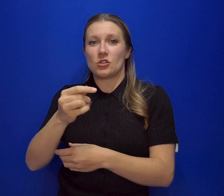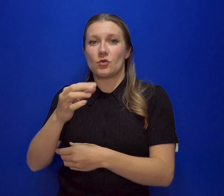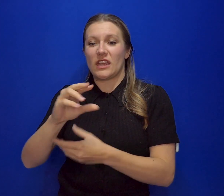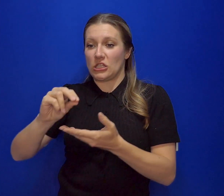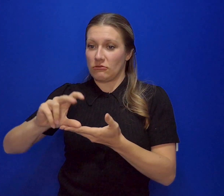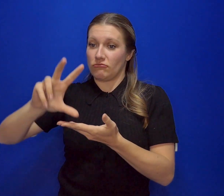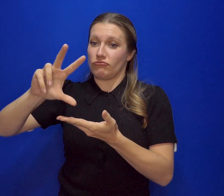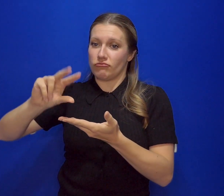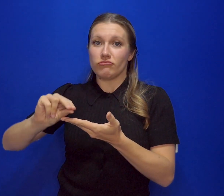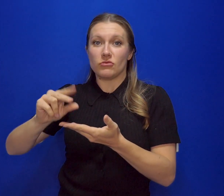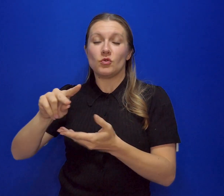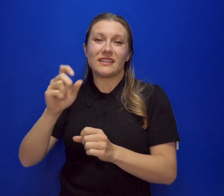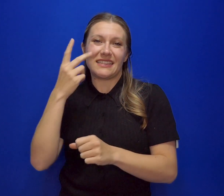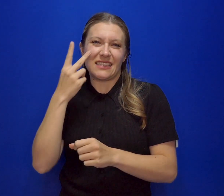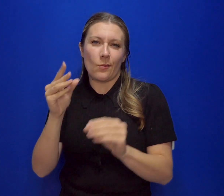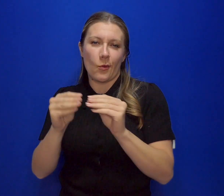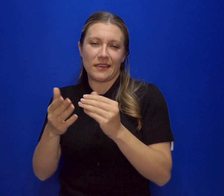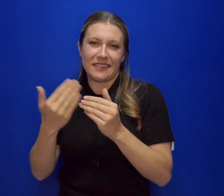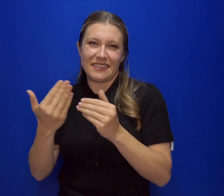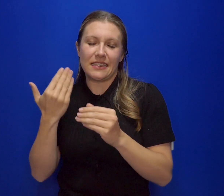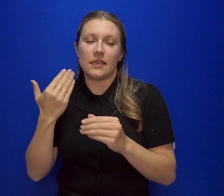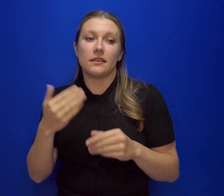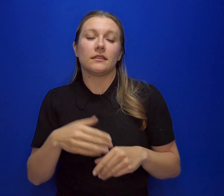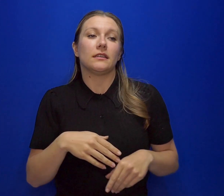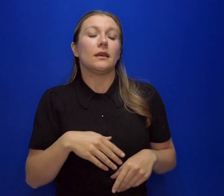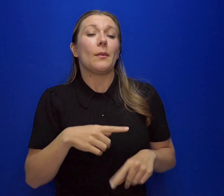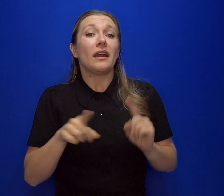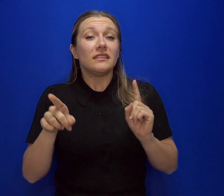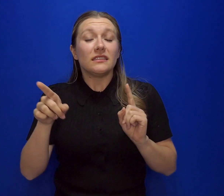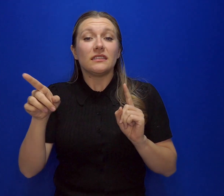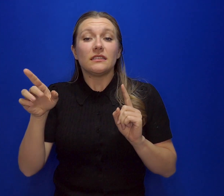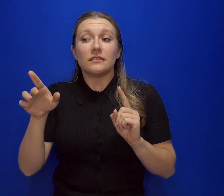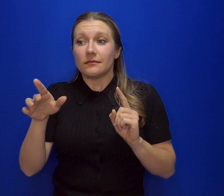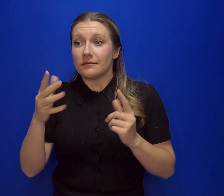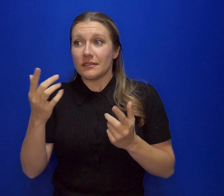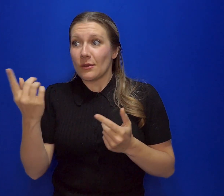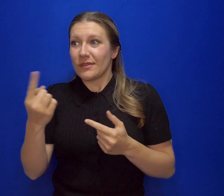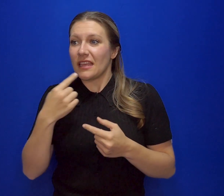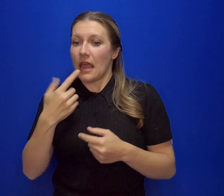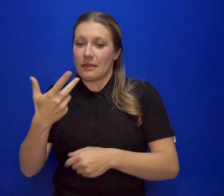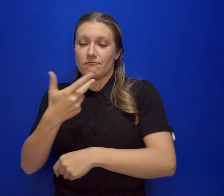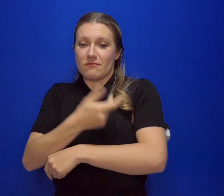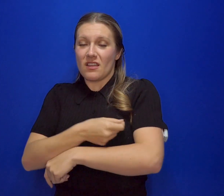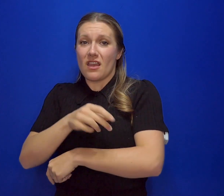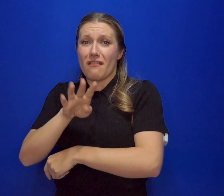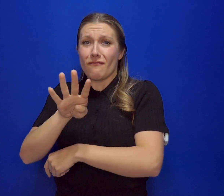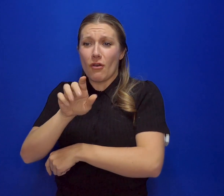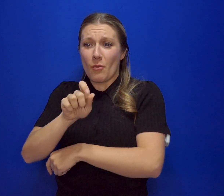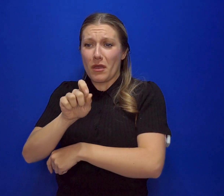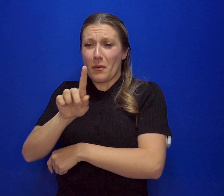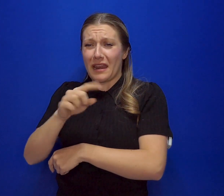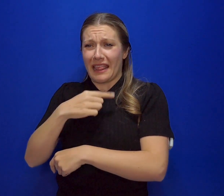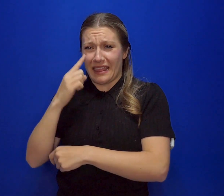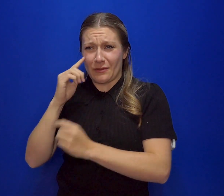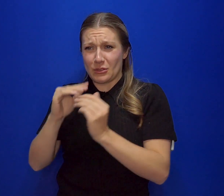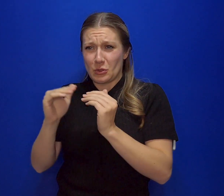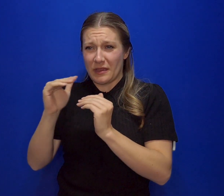is. I see people all the time like, well, I made a bolus, it was 4.1 and I think it was too much. And I'm like, but